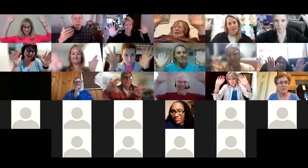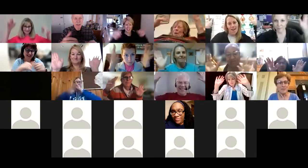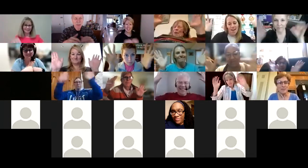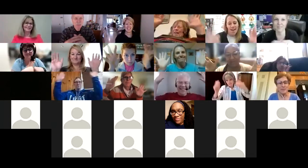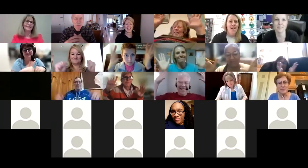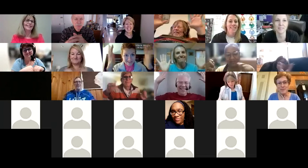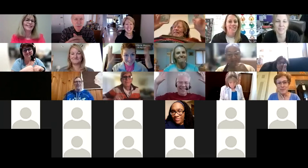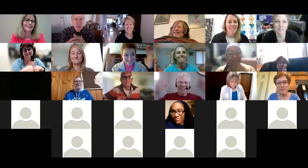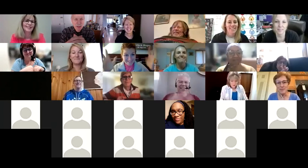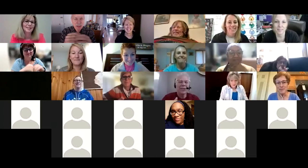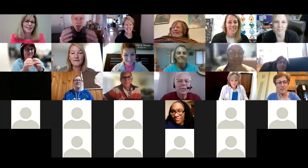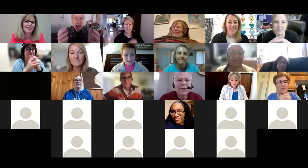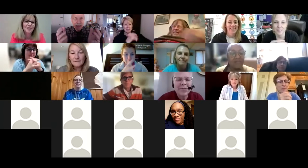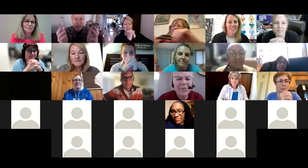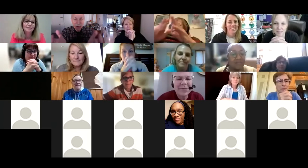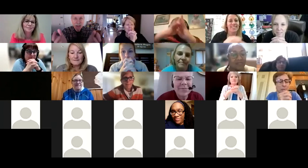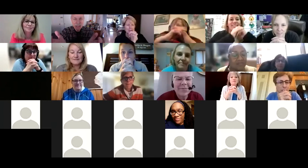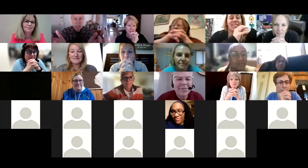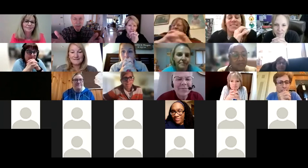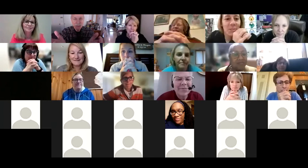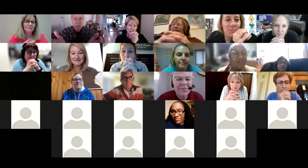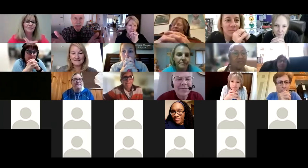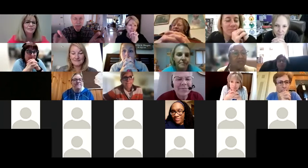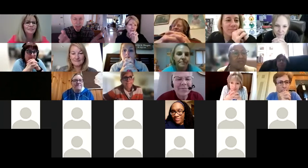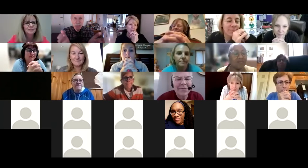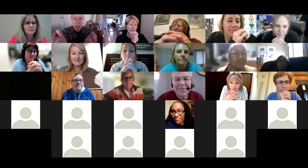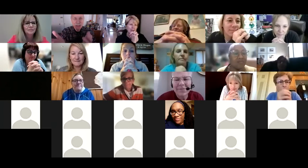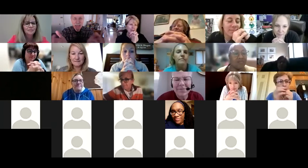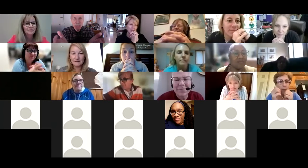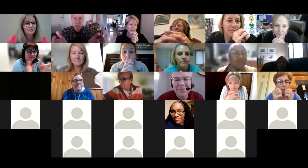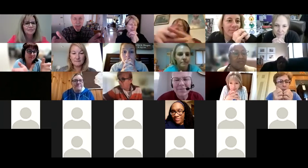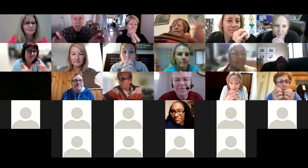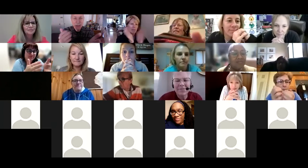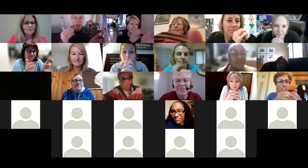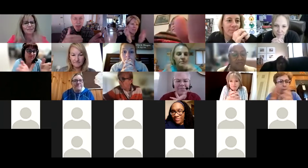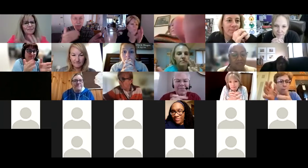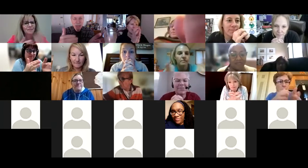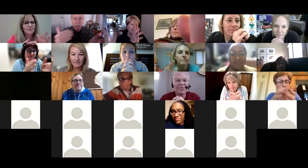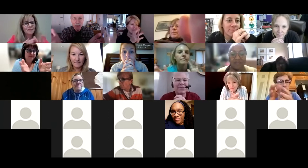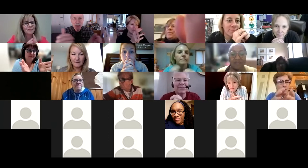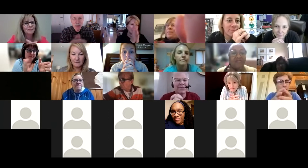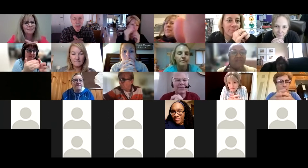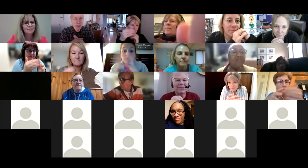Huddle up. It's guaranteed that if kids play this game a few times, they will keep breaking their record.